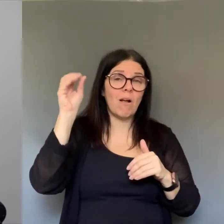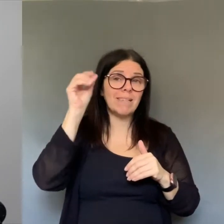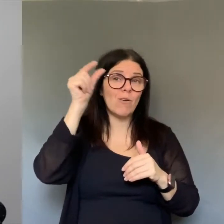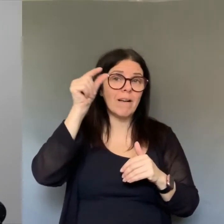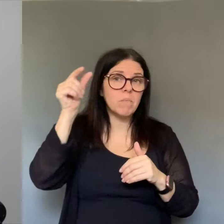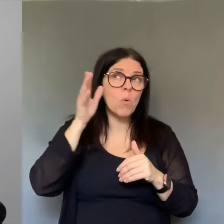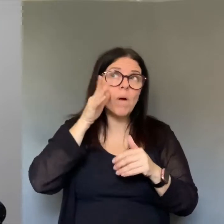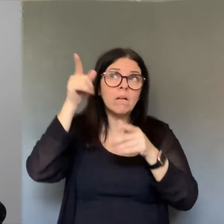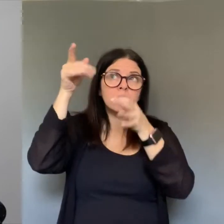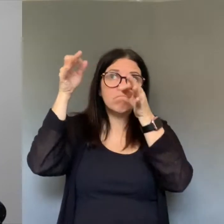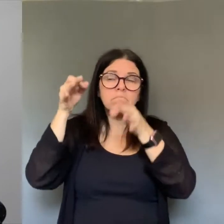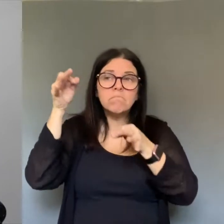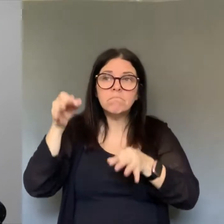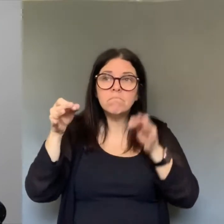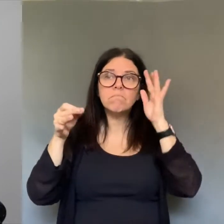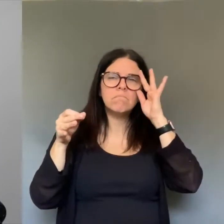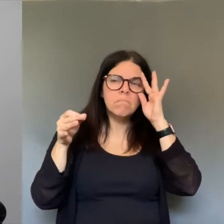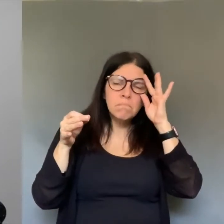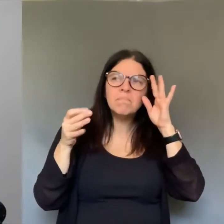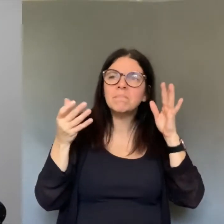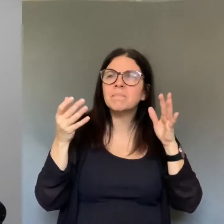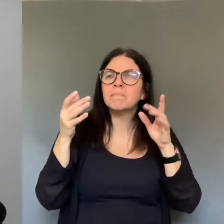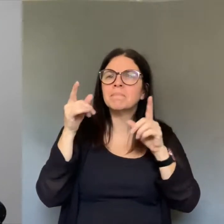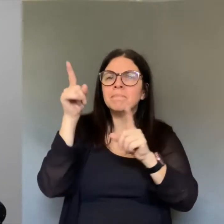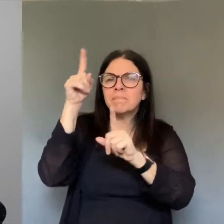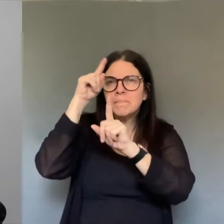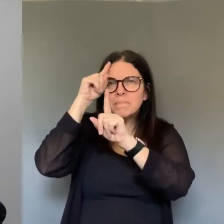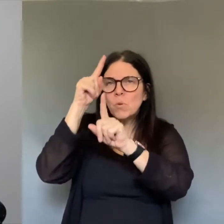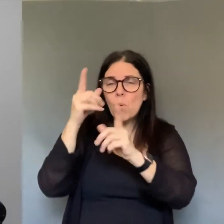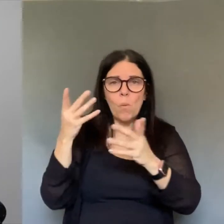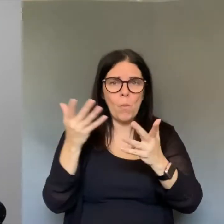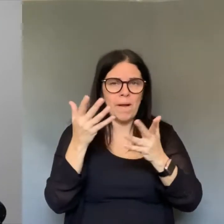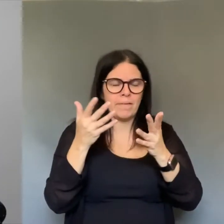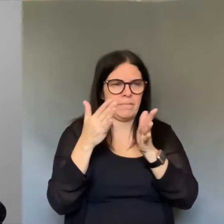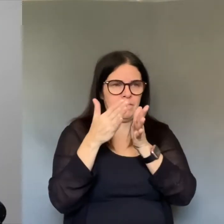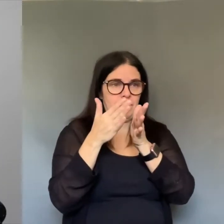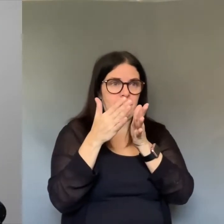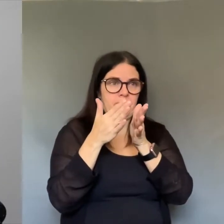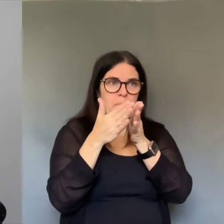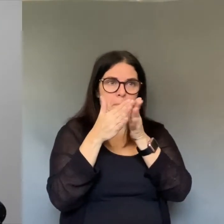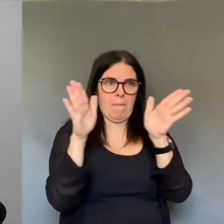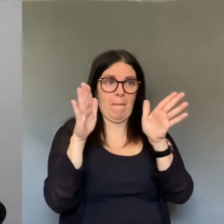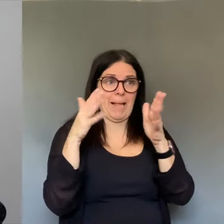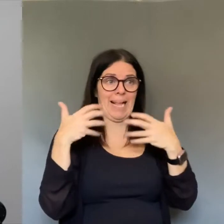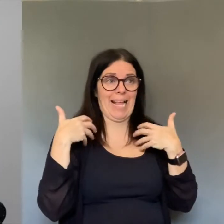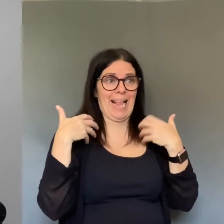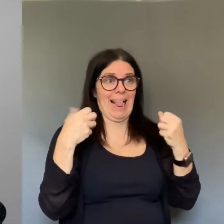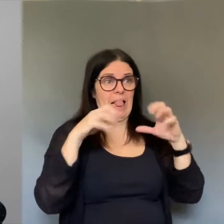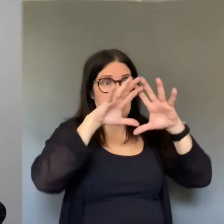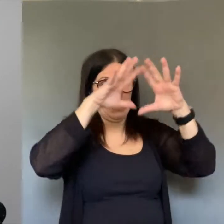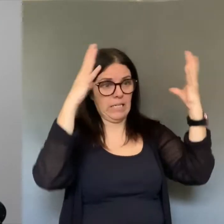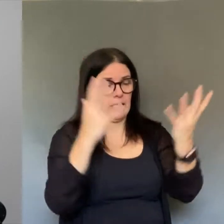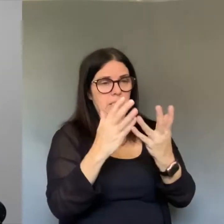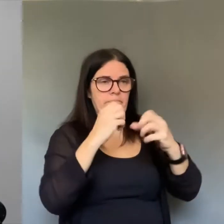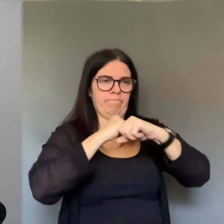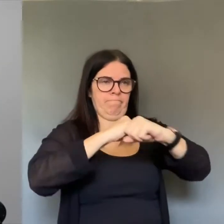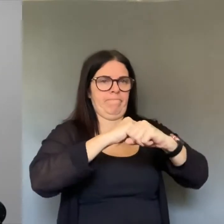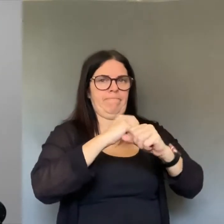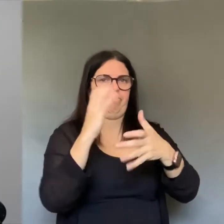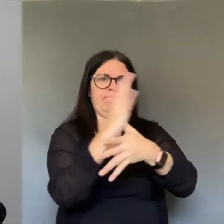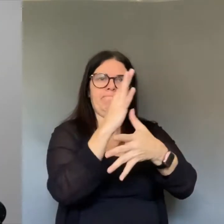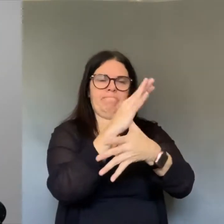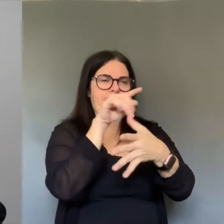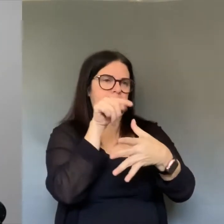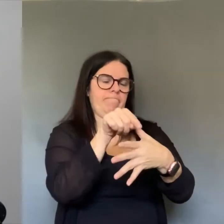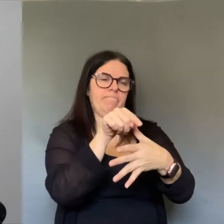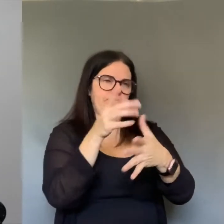that conversation and hoping that the provincial government will make those decisions in